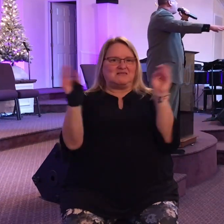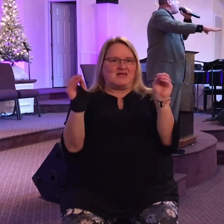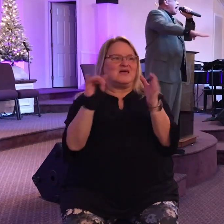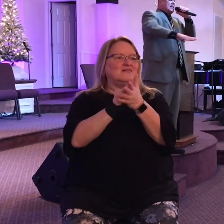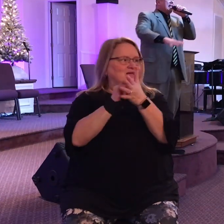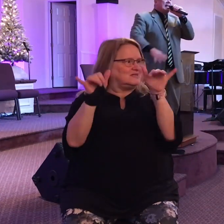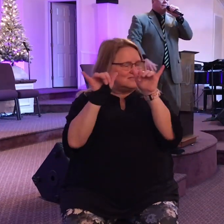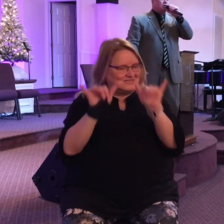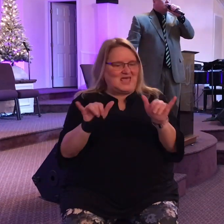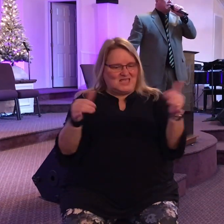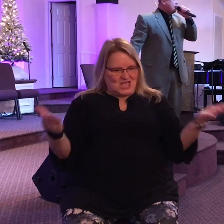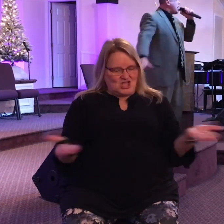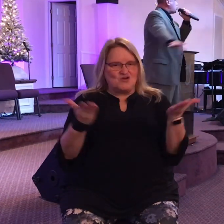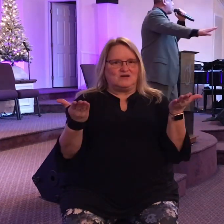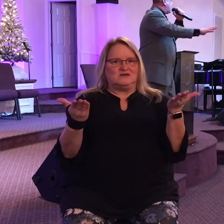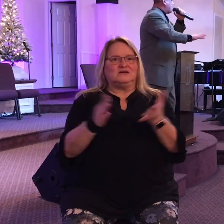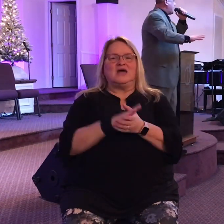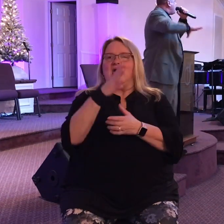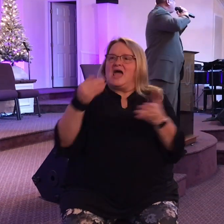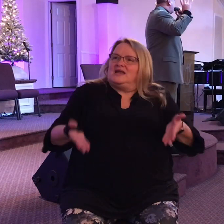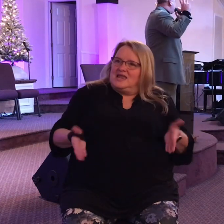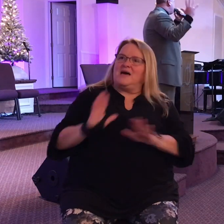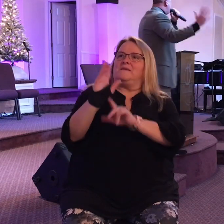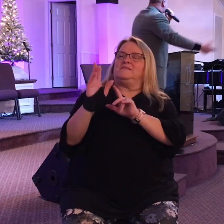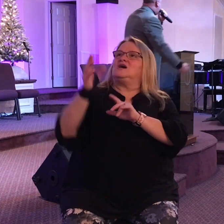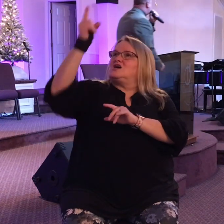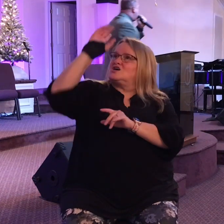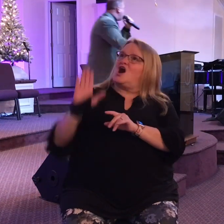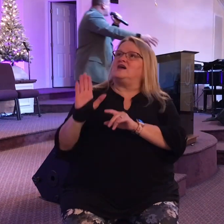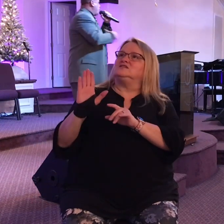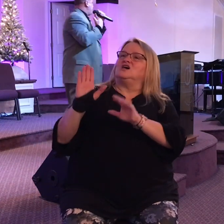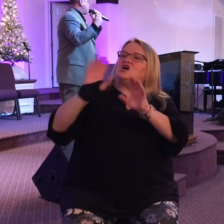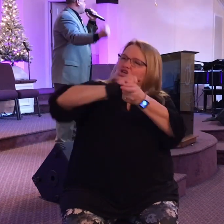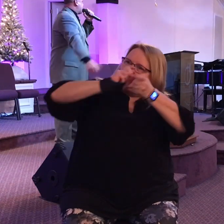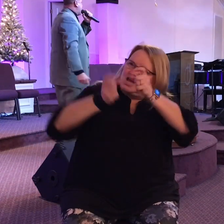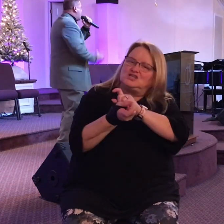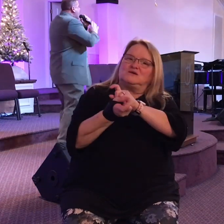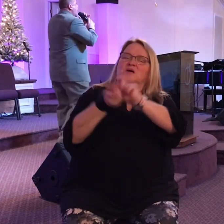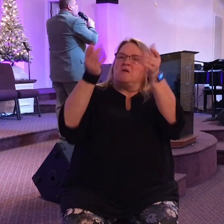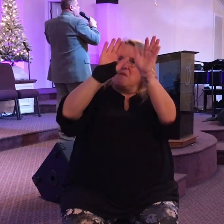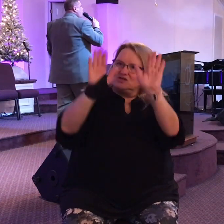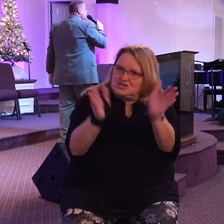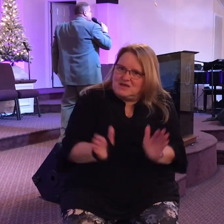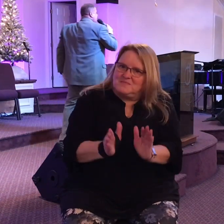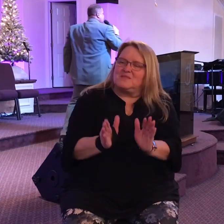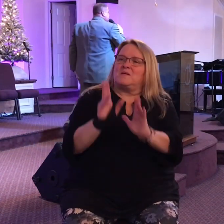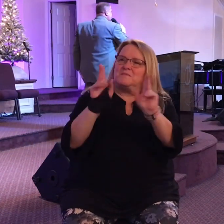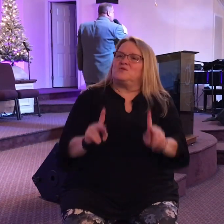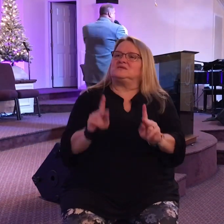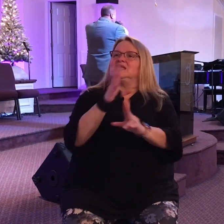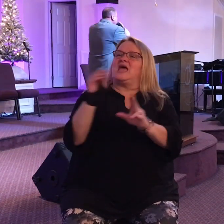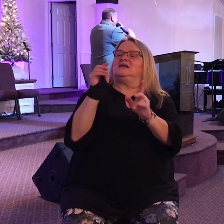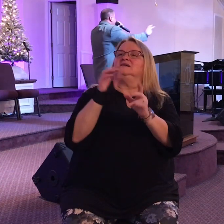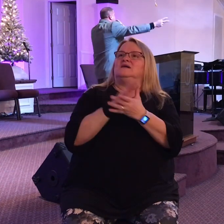dwell there and to let him move them, shake them, flip them upside down, turn them inside out. I want to know what it's like to